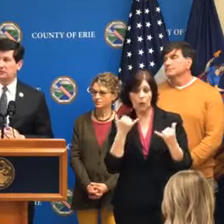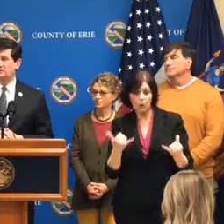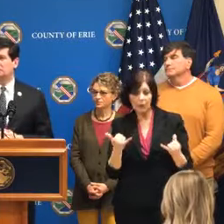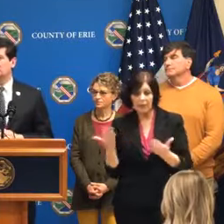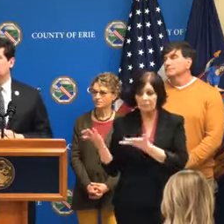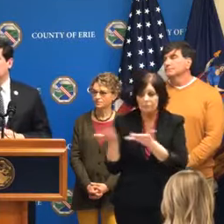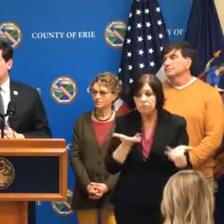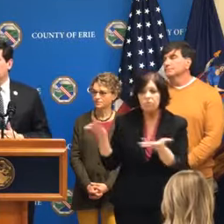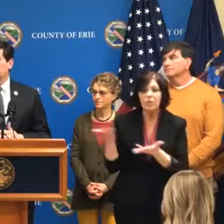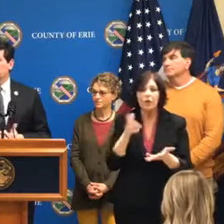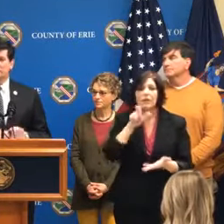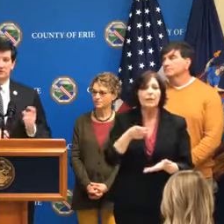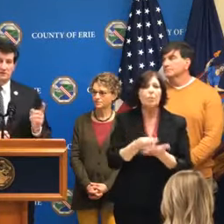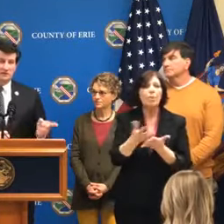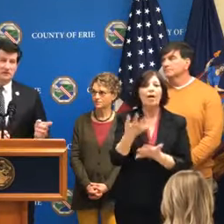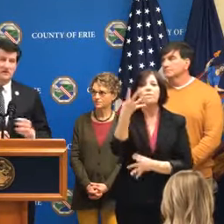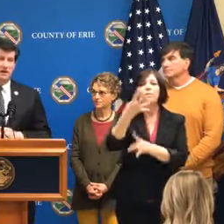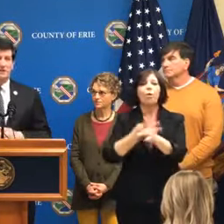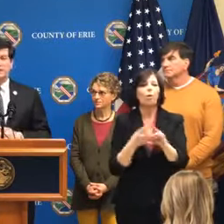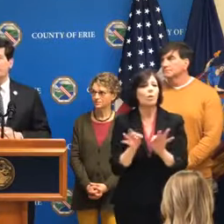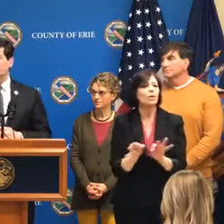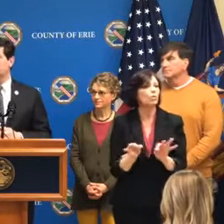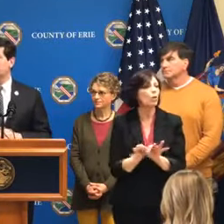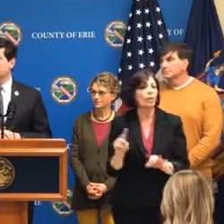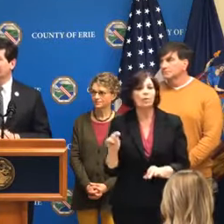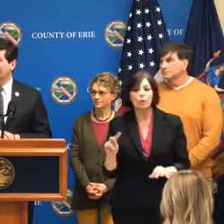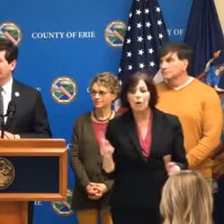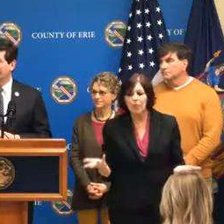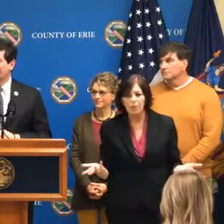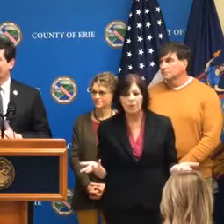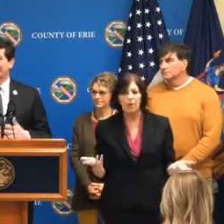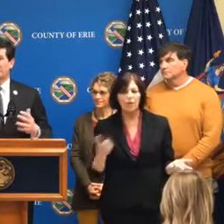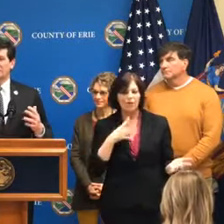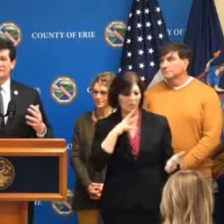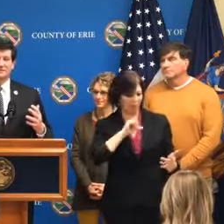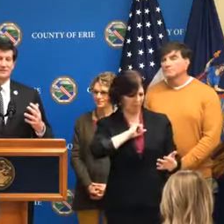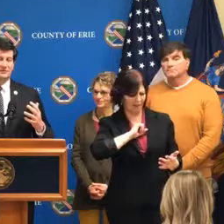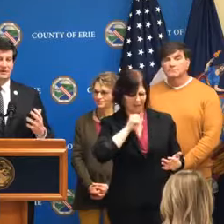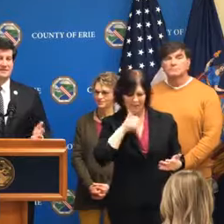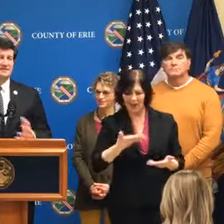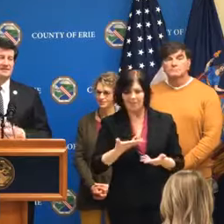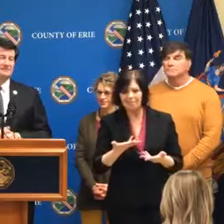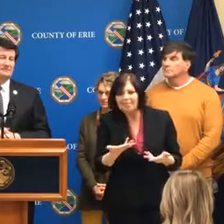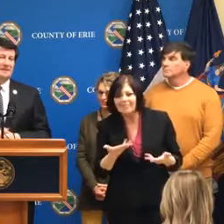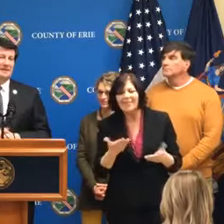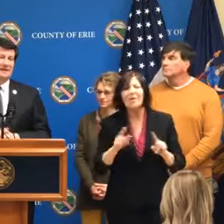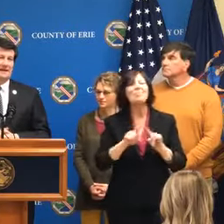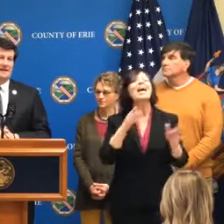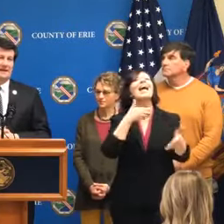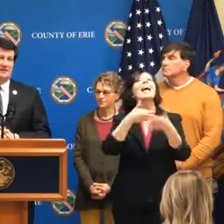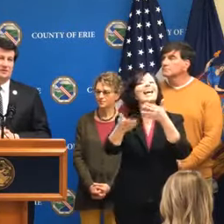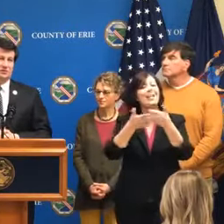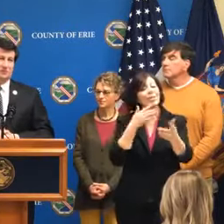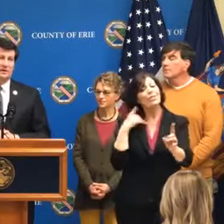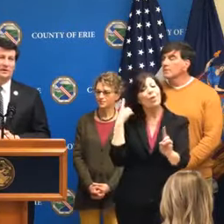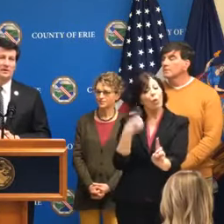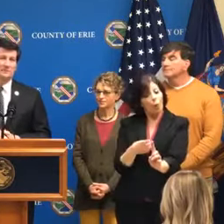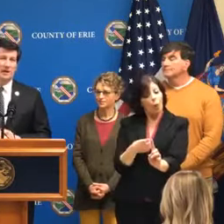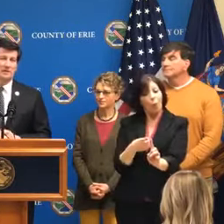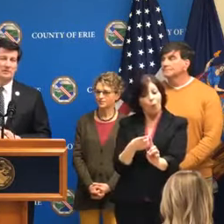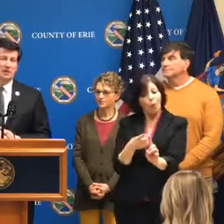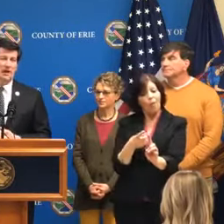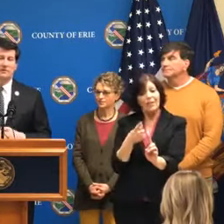4 months' worth of toilet paper, especially considering we're talking about a respiratory illness. The goal is to address this in as short a